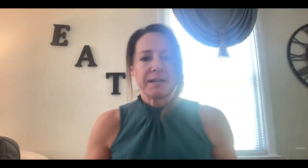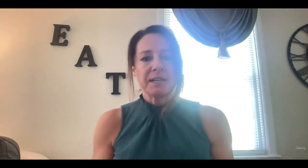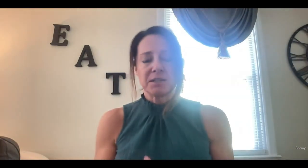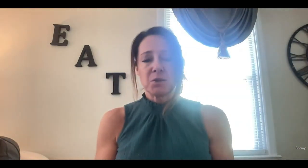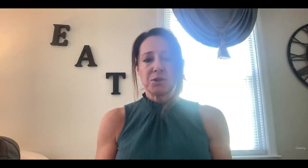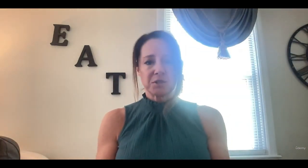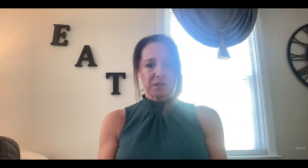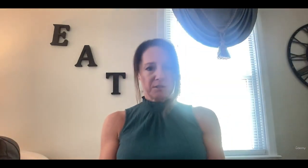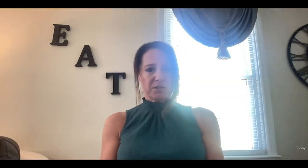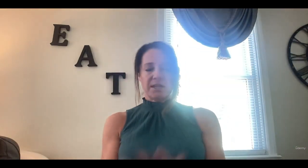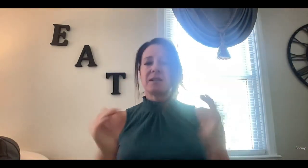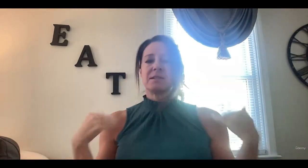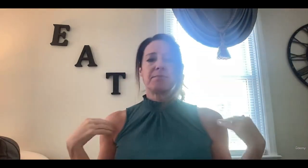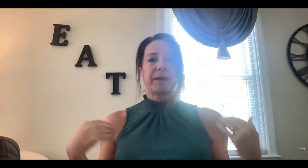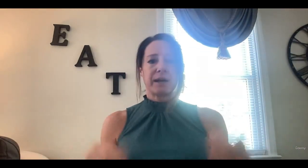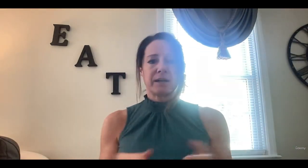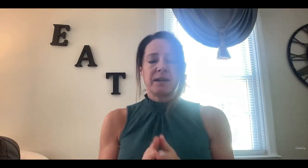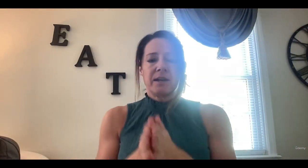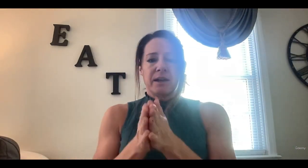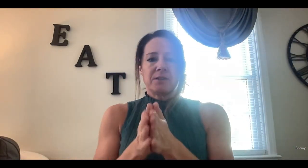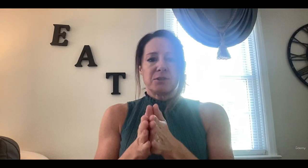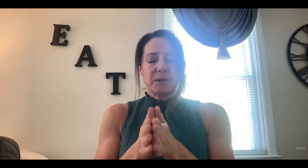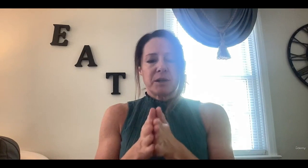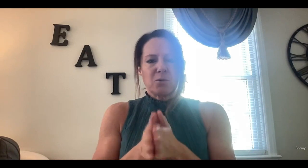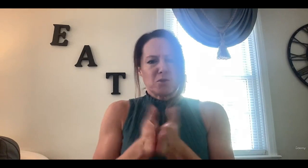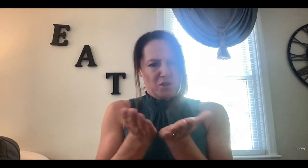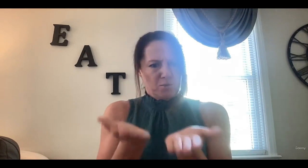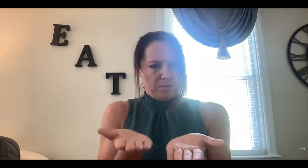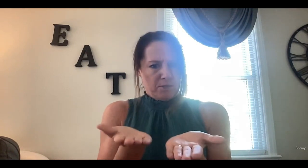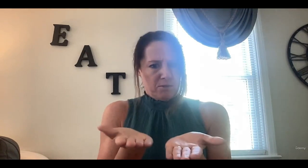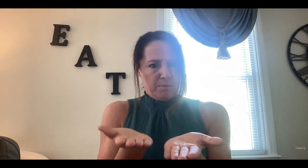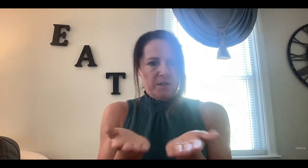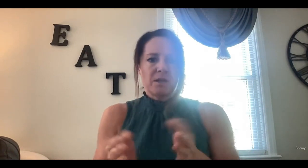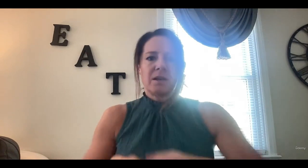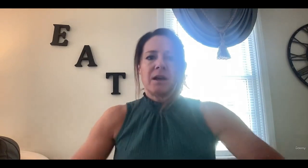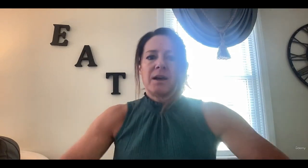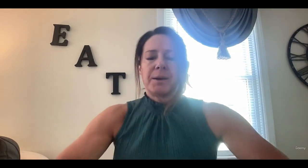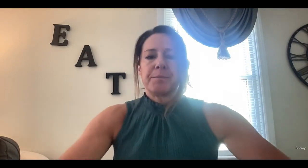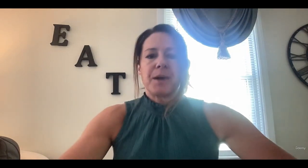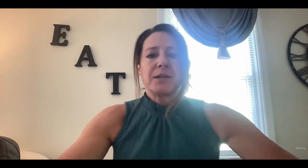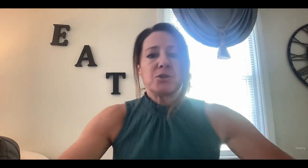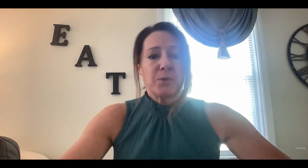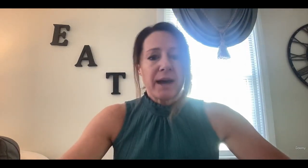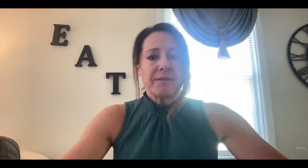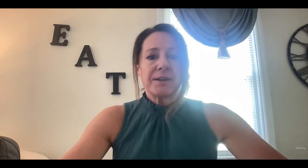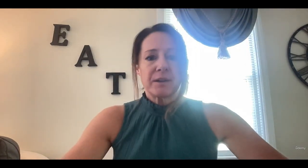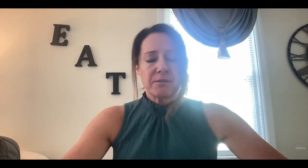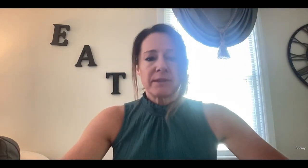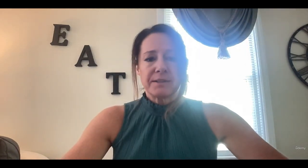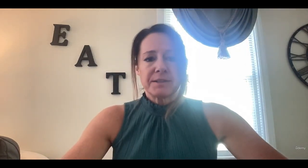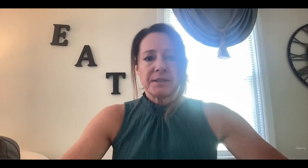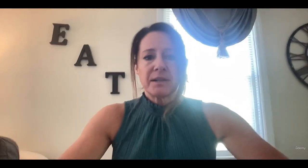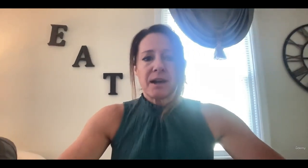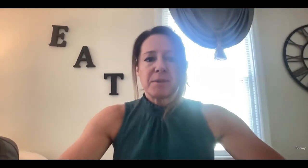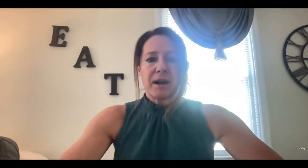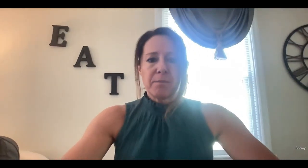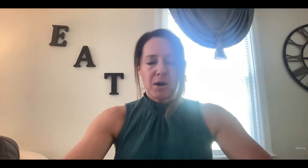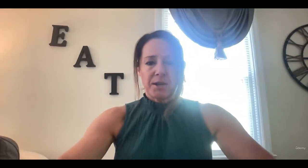And so you're just going to just take a step back and just be like, oh, did you want me to open? I do have another lesson coming up on